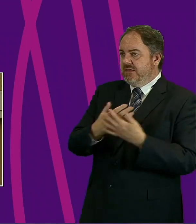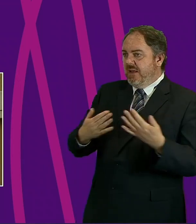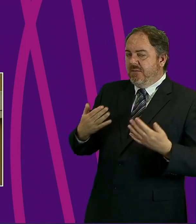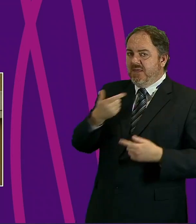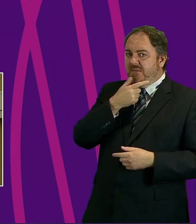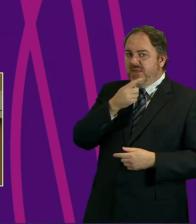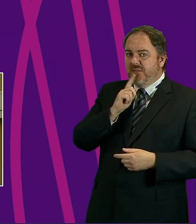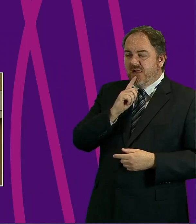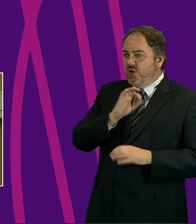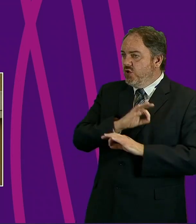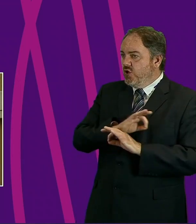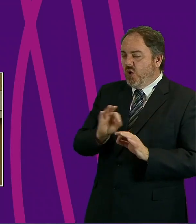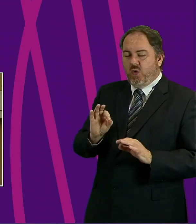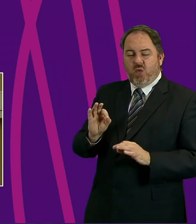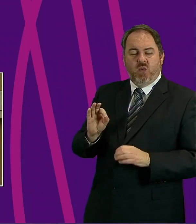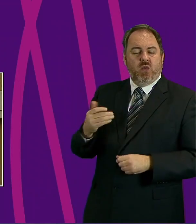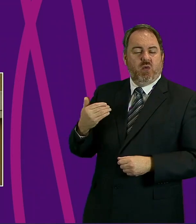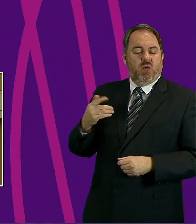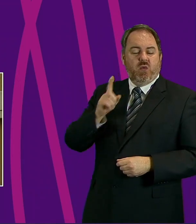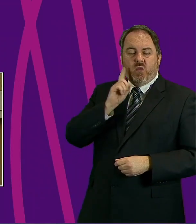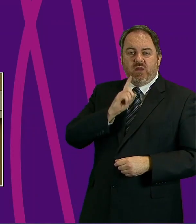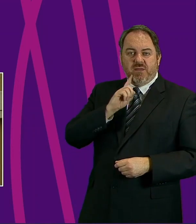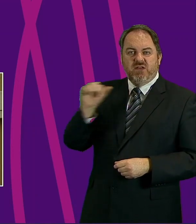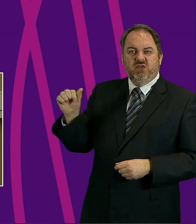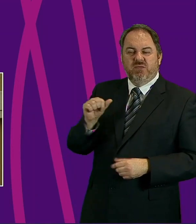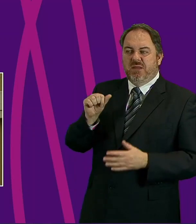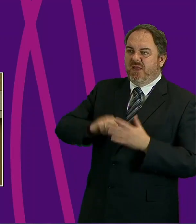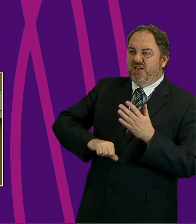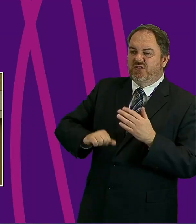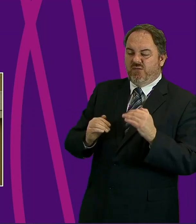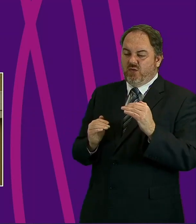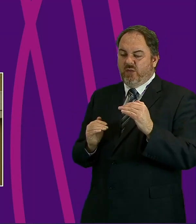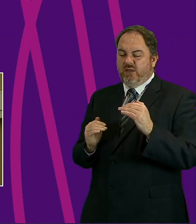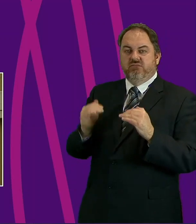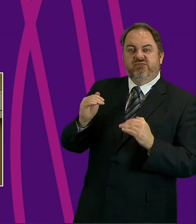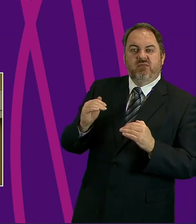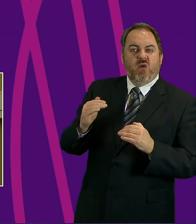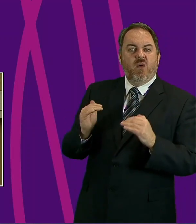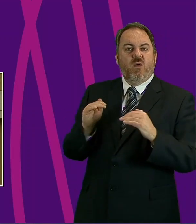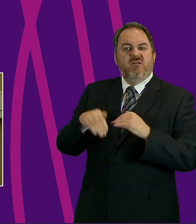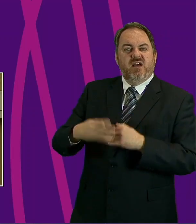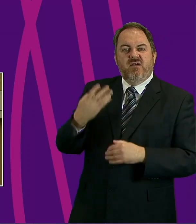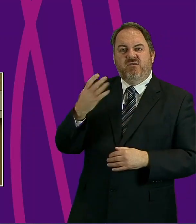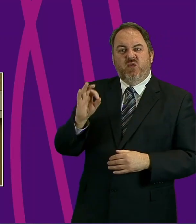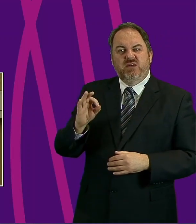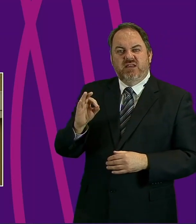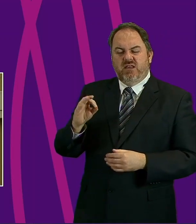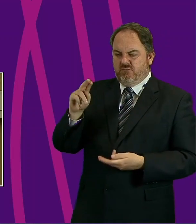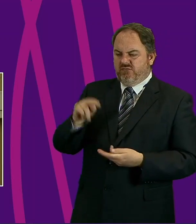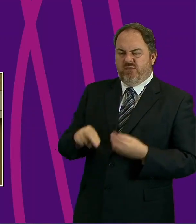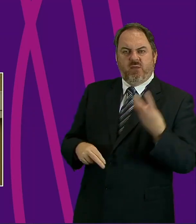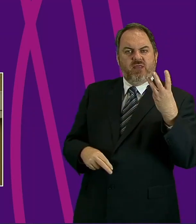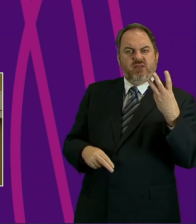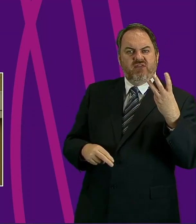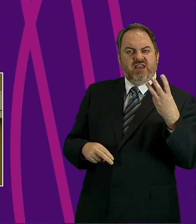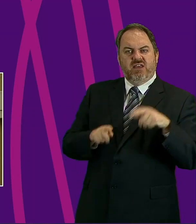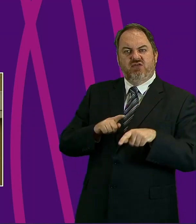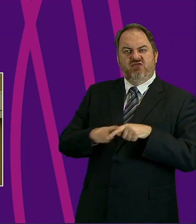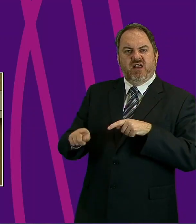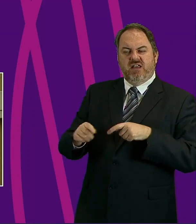no woman will be penalised for crossing the age threshold due to the suspension of services during COVID, however